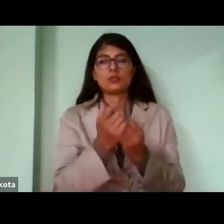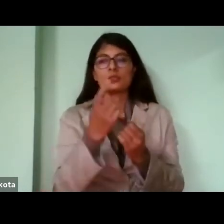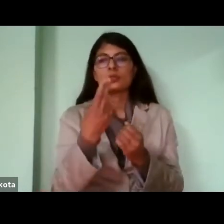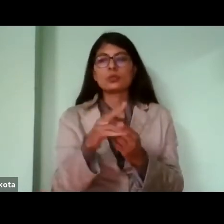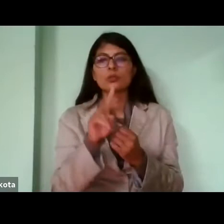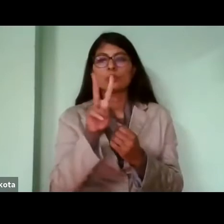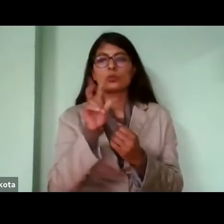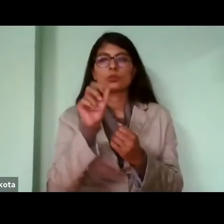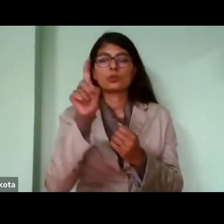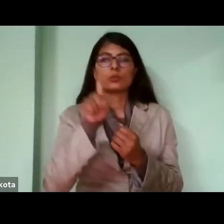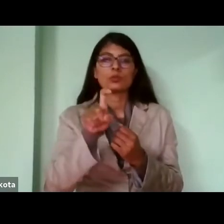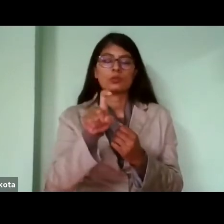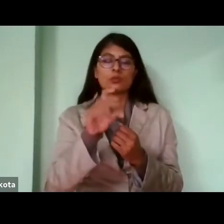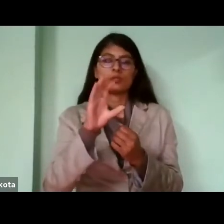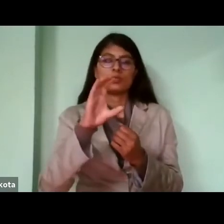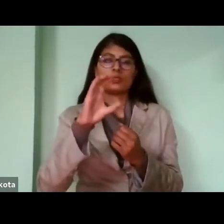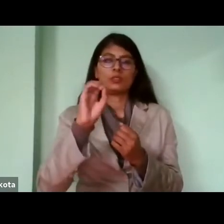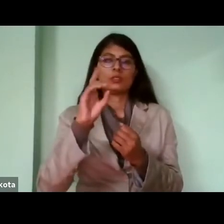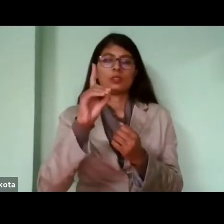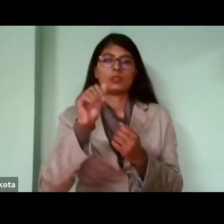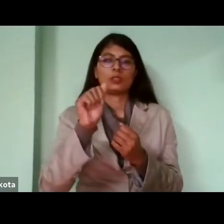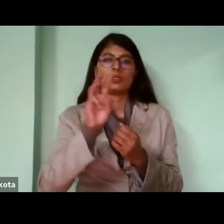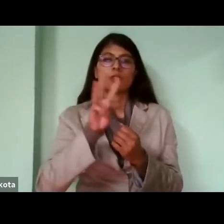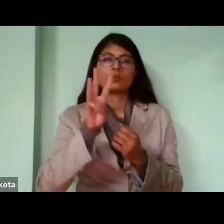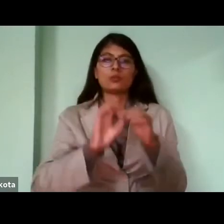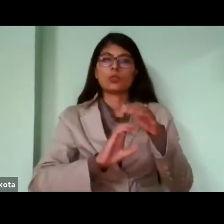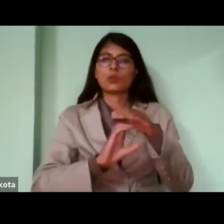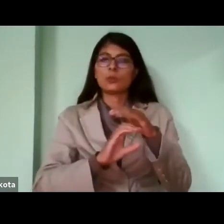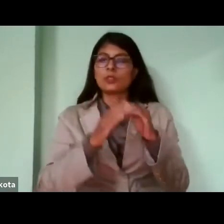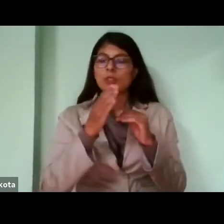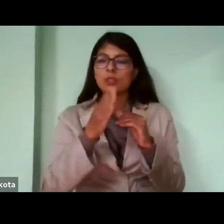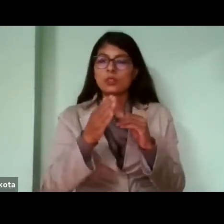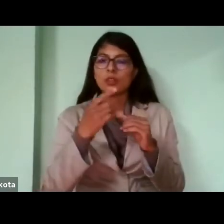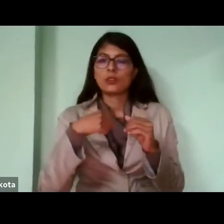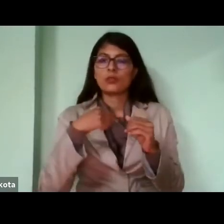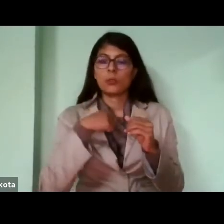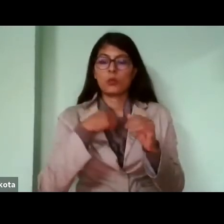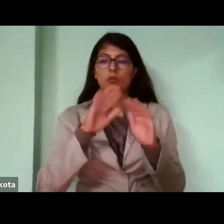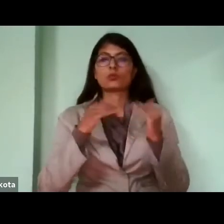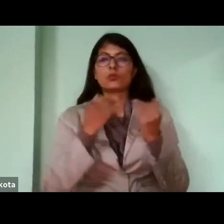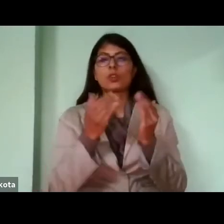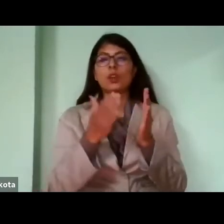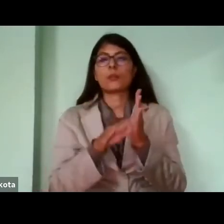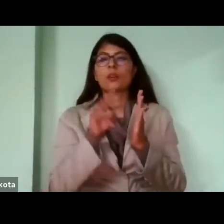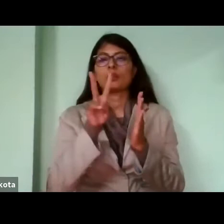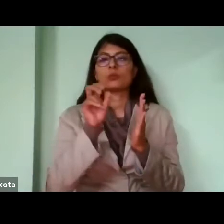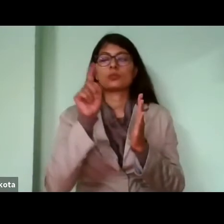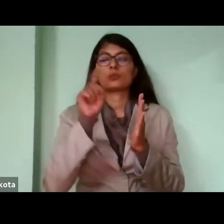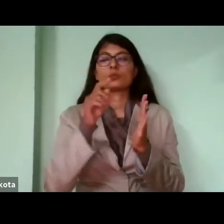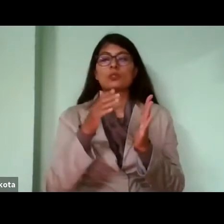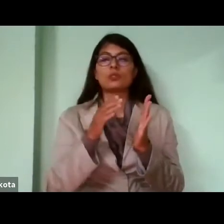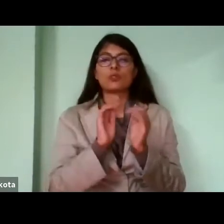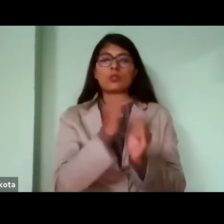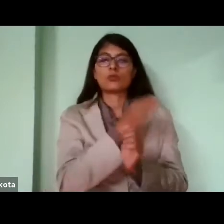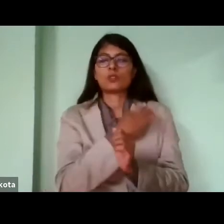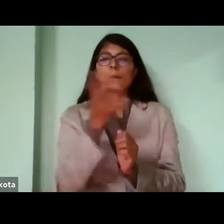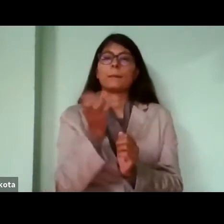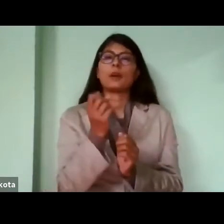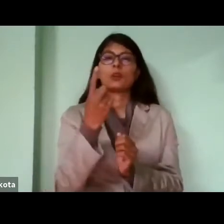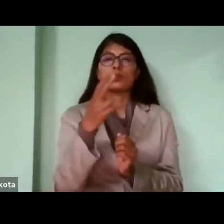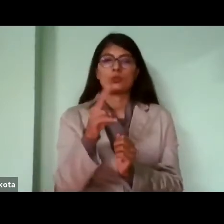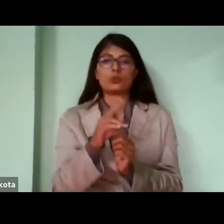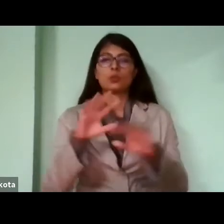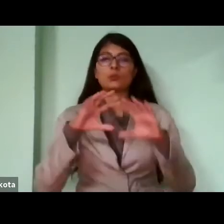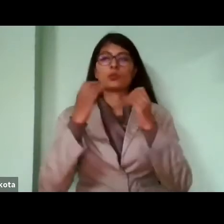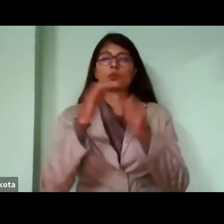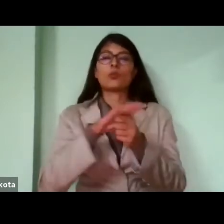the submissions that the CEDAW committee received were from my community around the world. We were